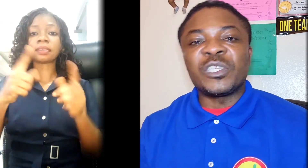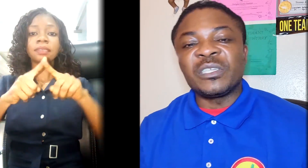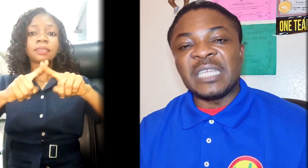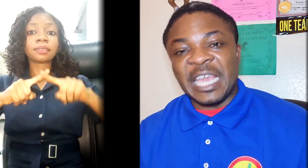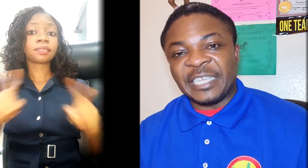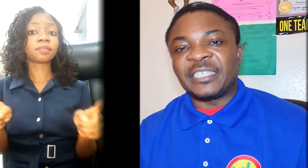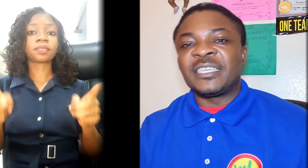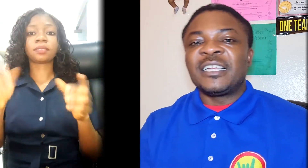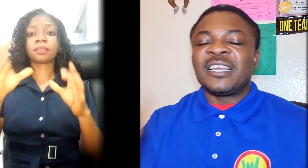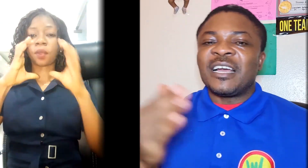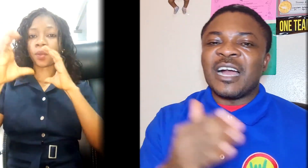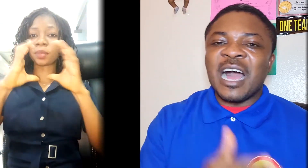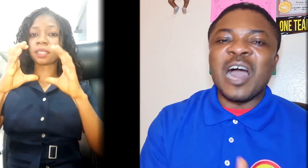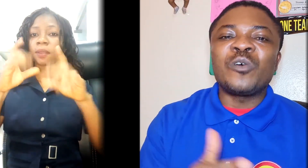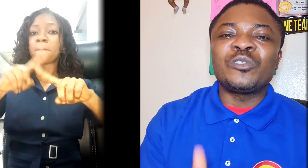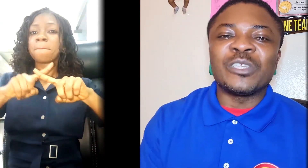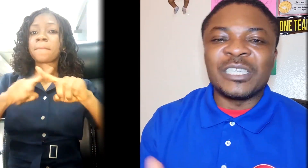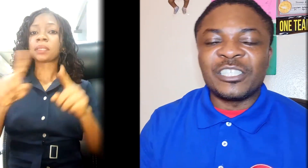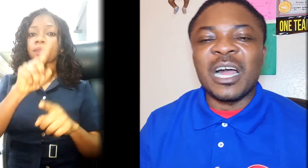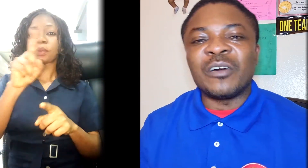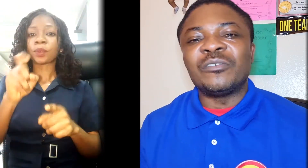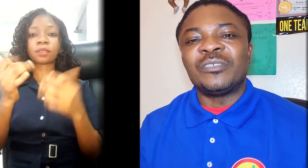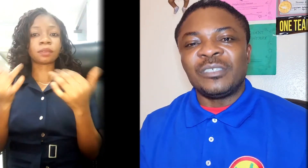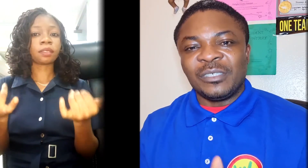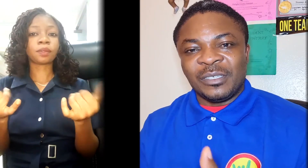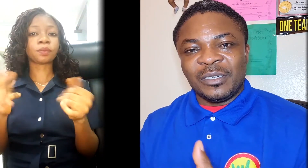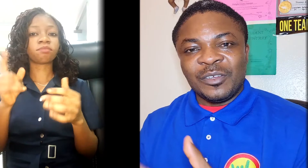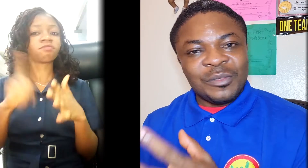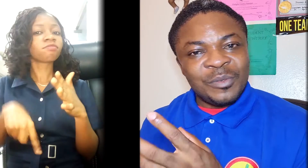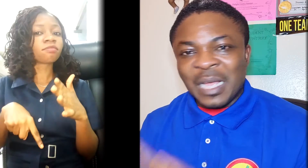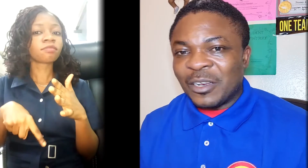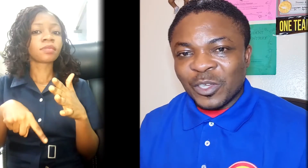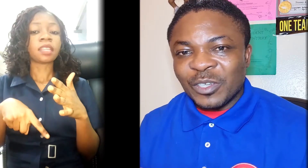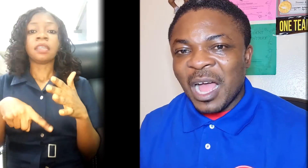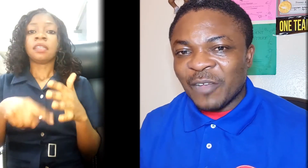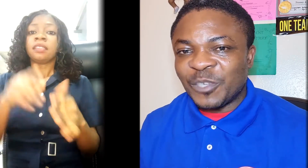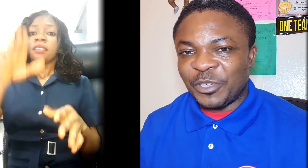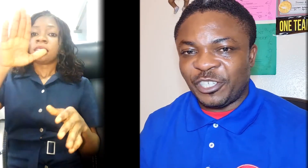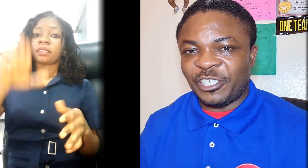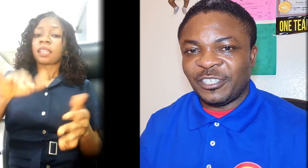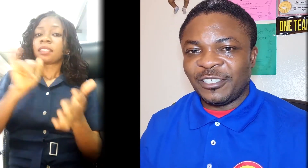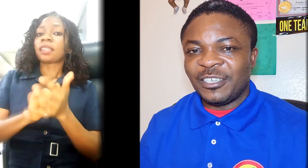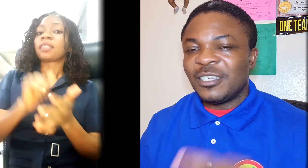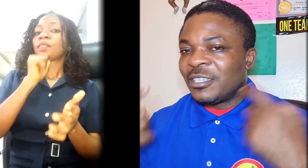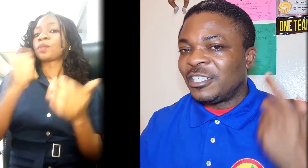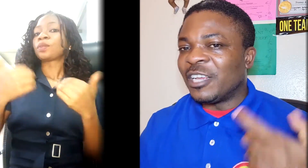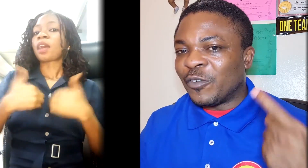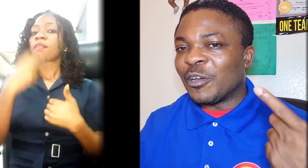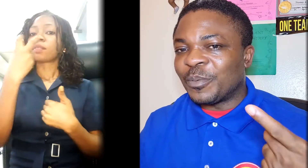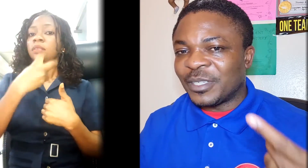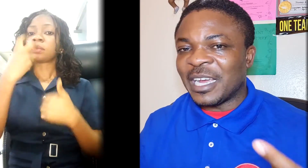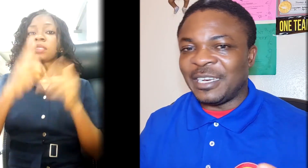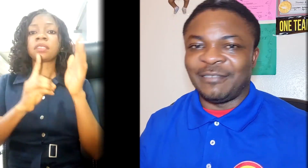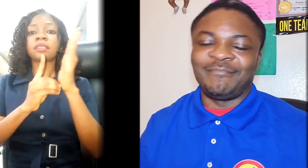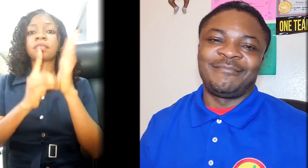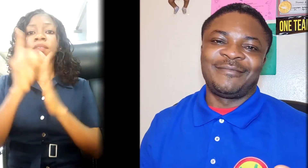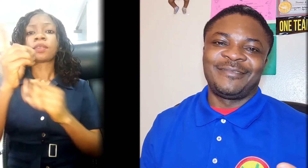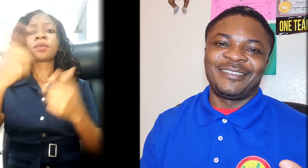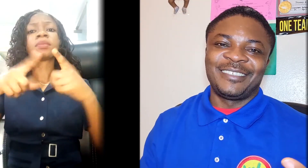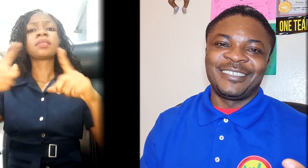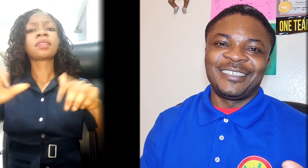The question is, how does a child that doesn't have speech develop